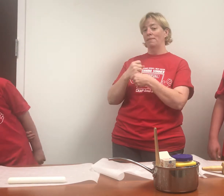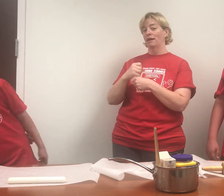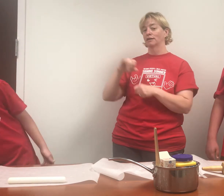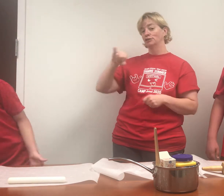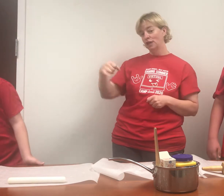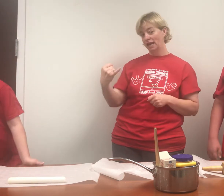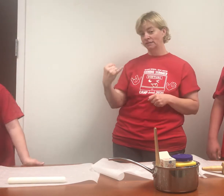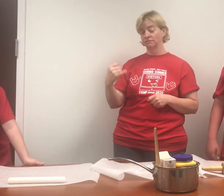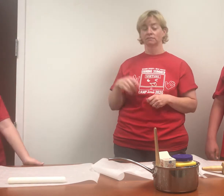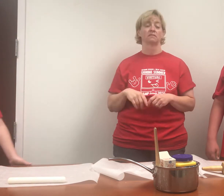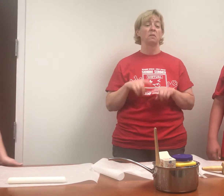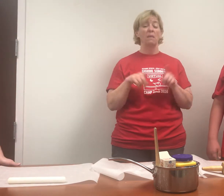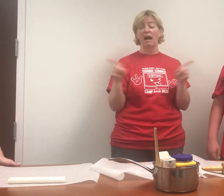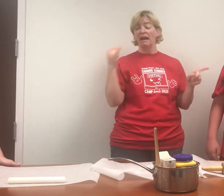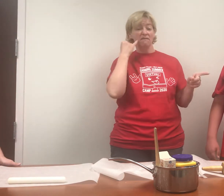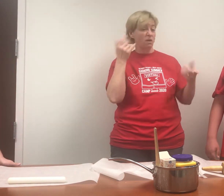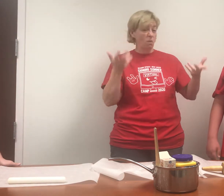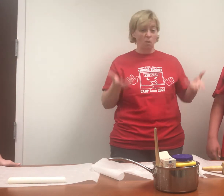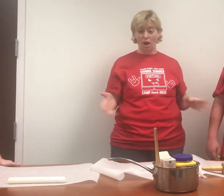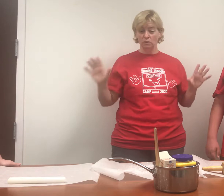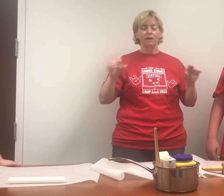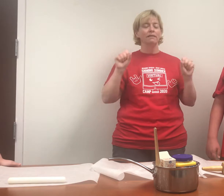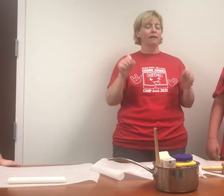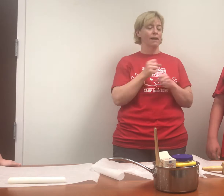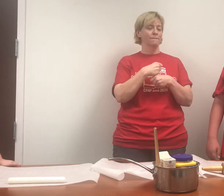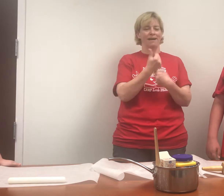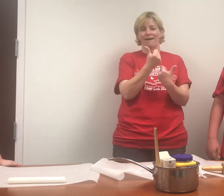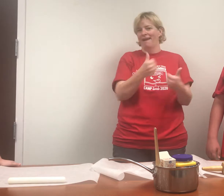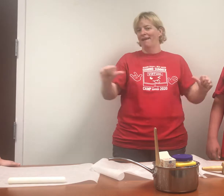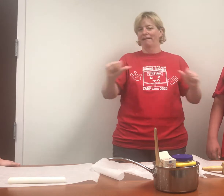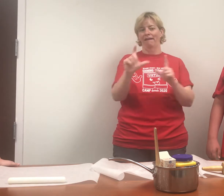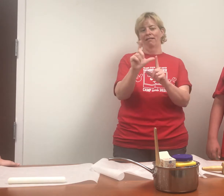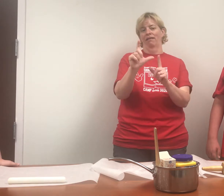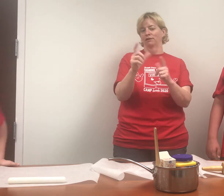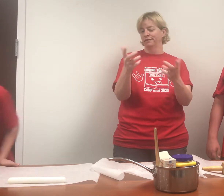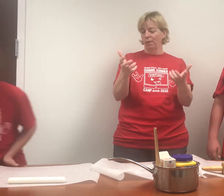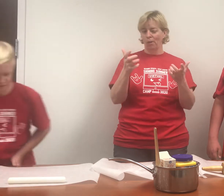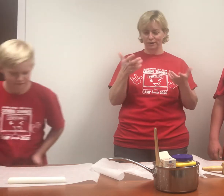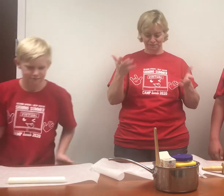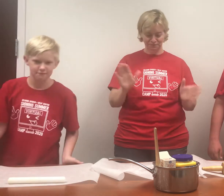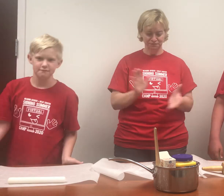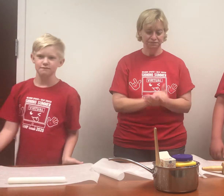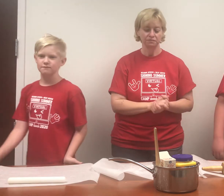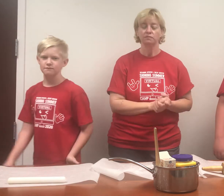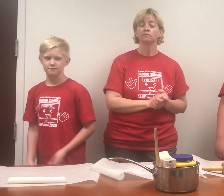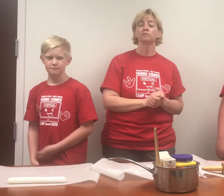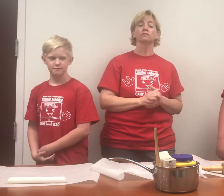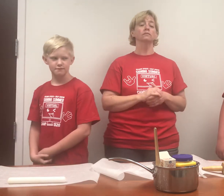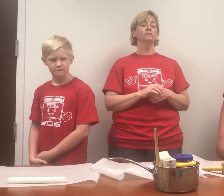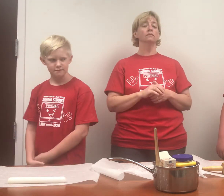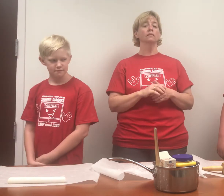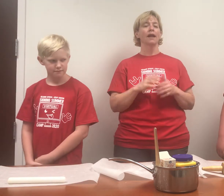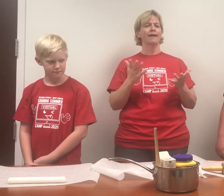named Jacob, and he's going to go ahead and make a J. But, if they don't want to, they can make any hand shape that they